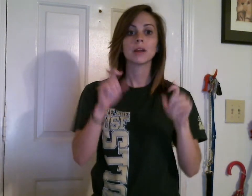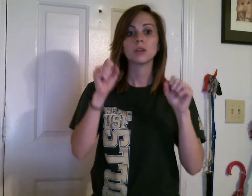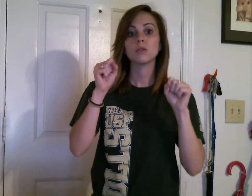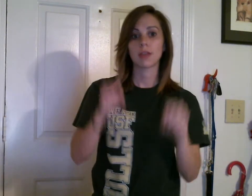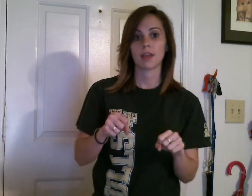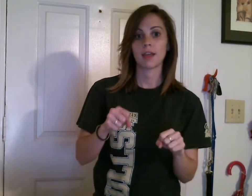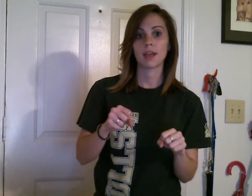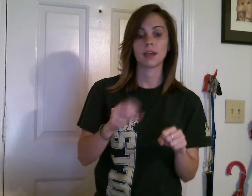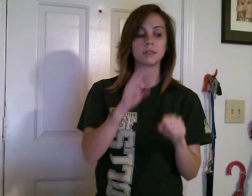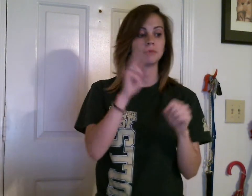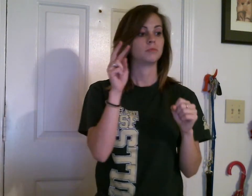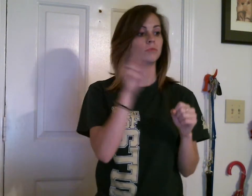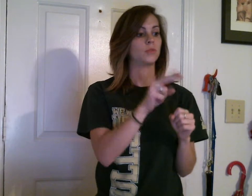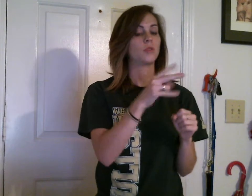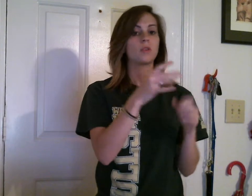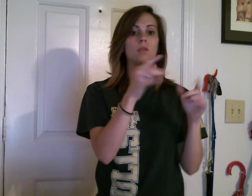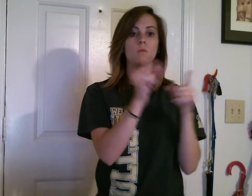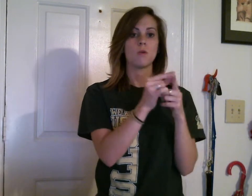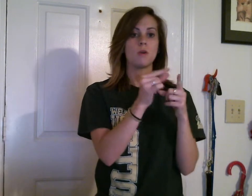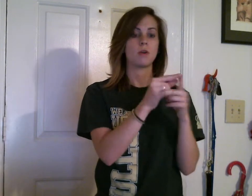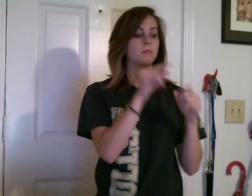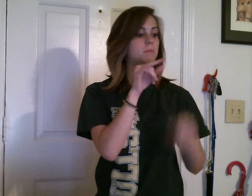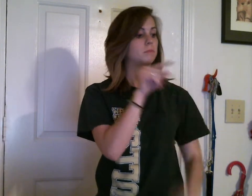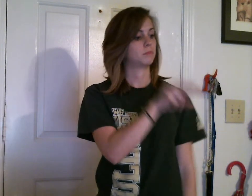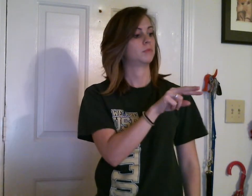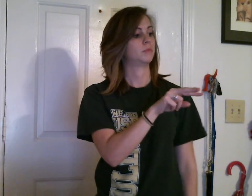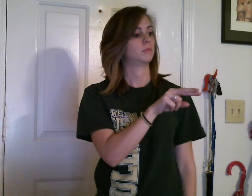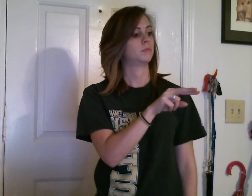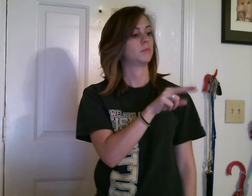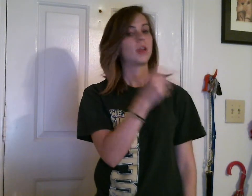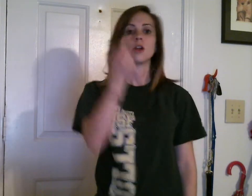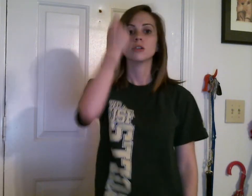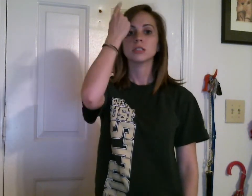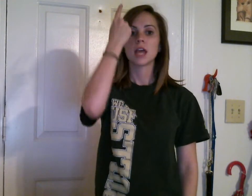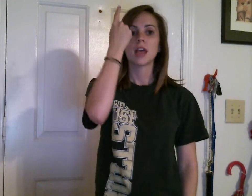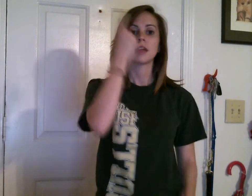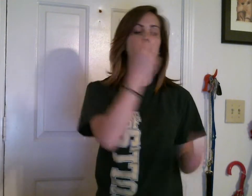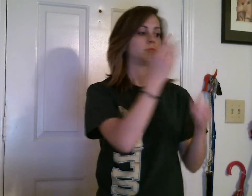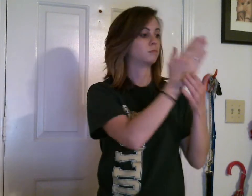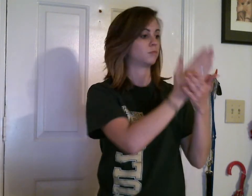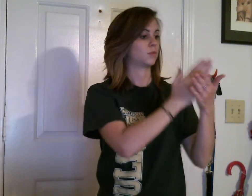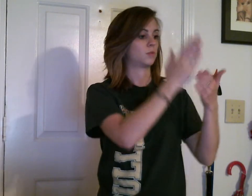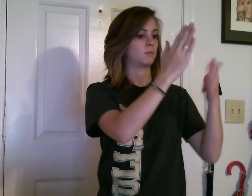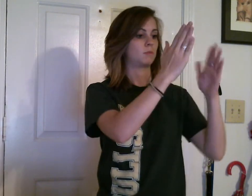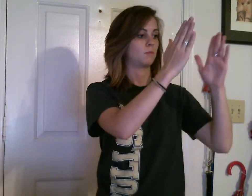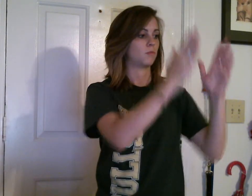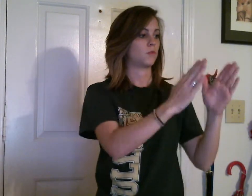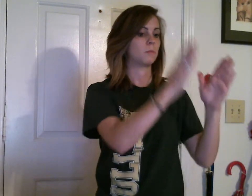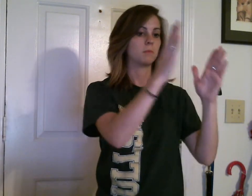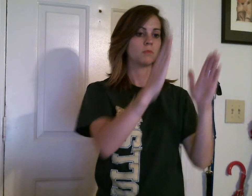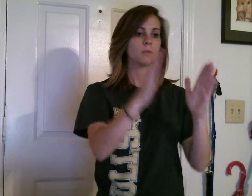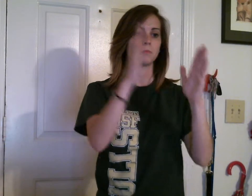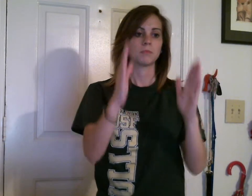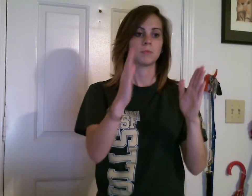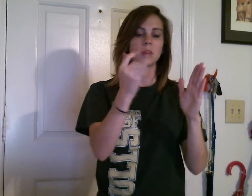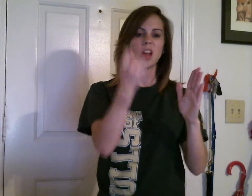look at words and word parts and break them down. And so when you come across this big, huge medical term, you're able to look